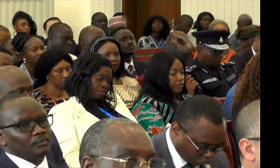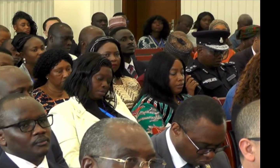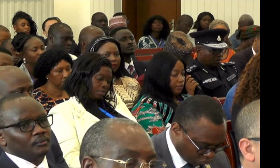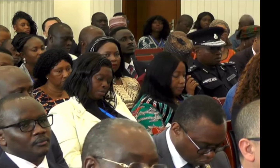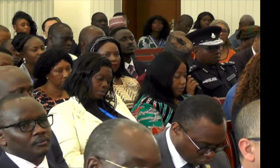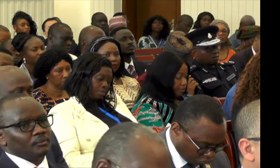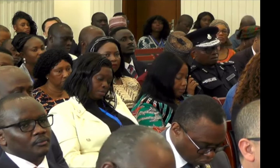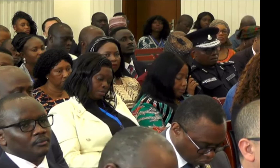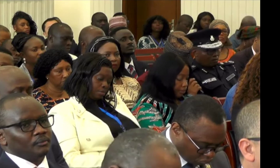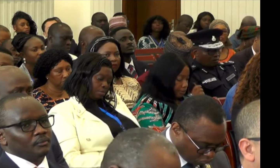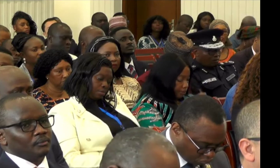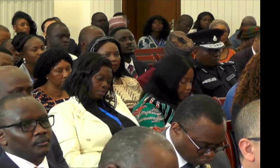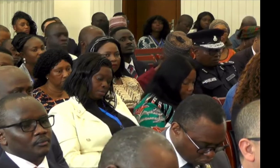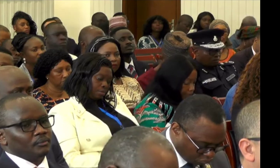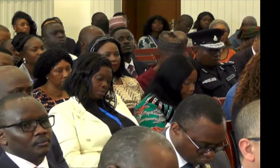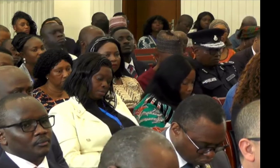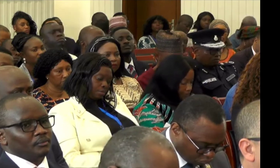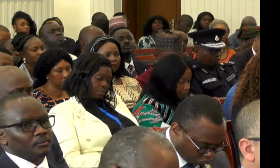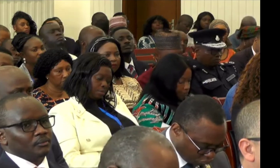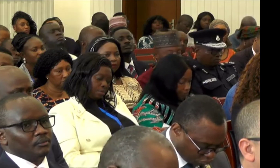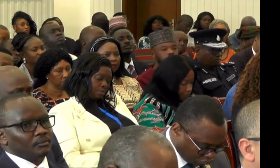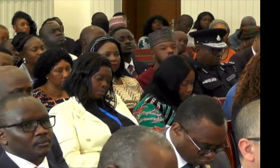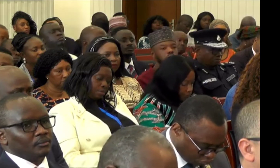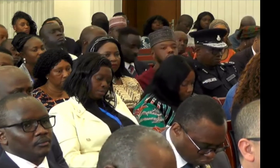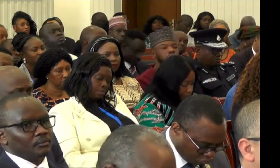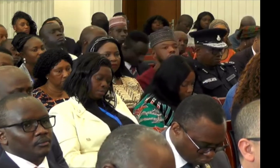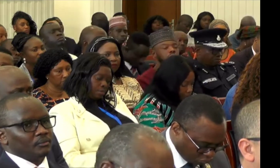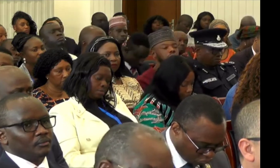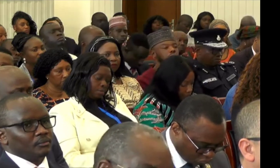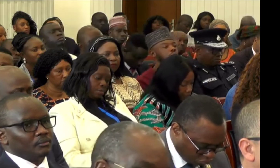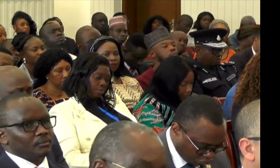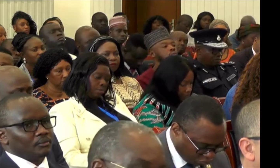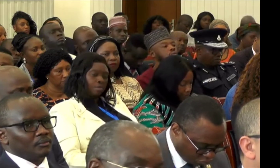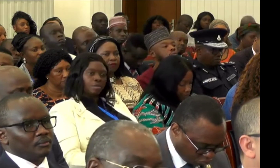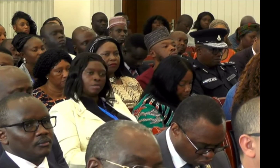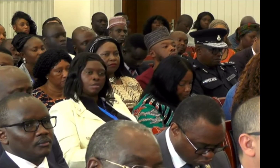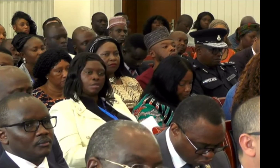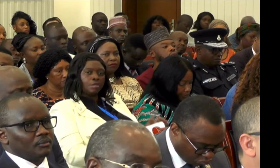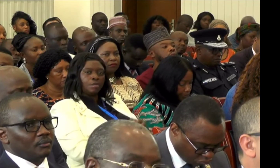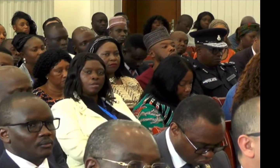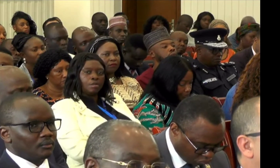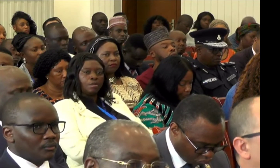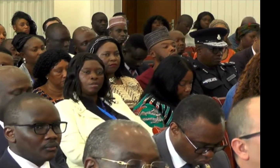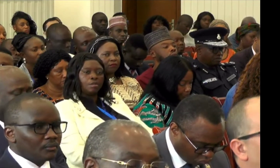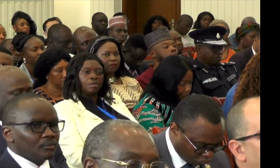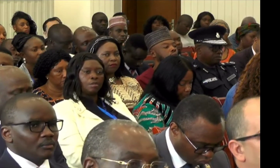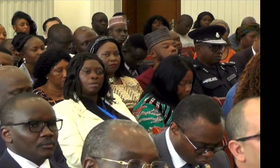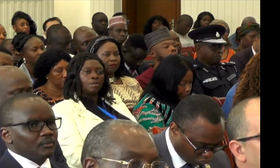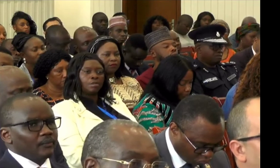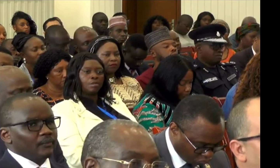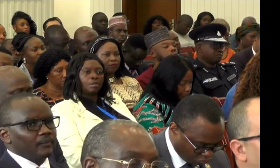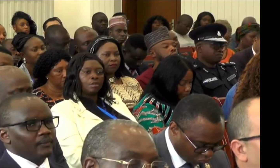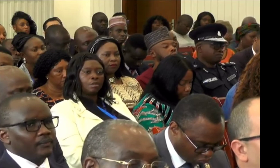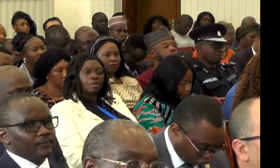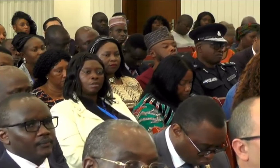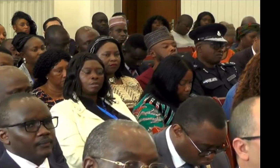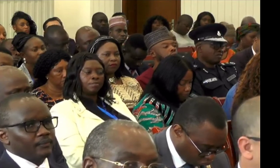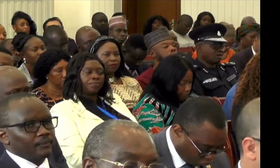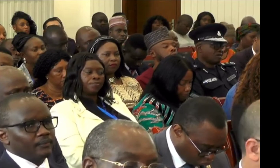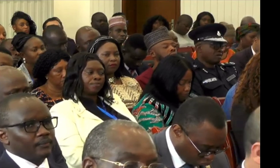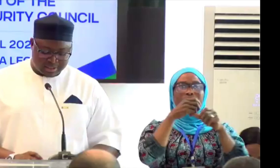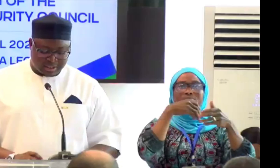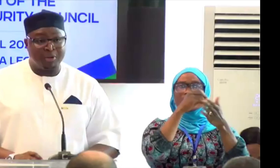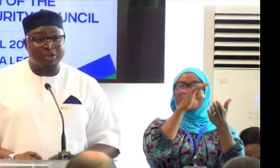participants to reflect deeply and constructively on today's discussions to shape a robust outcome